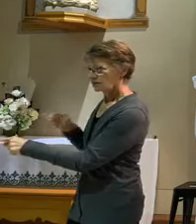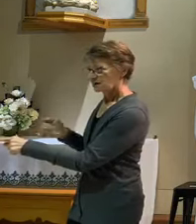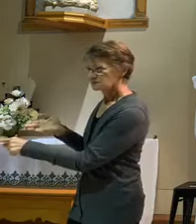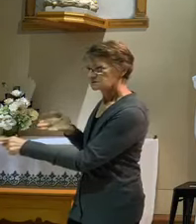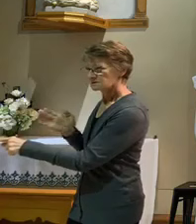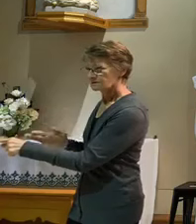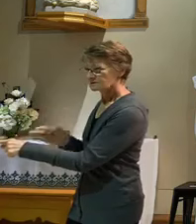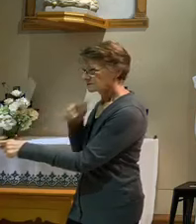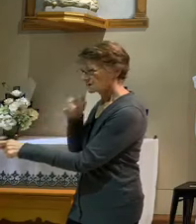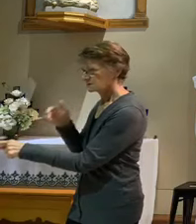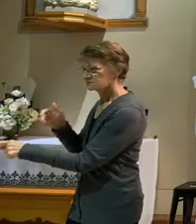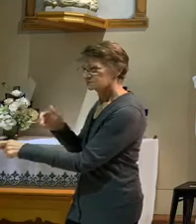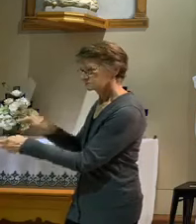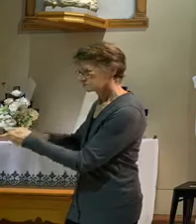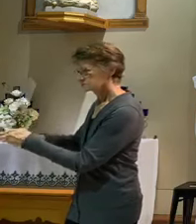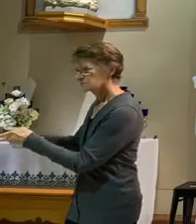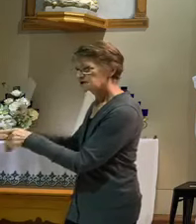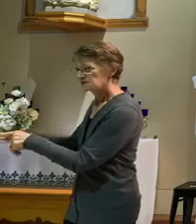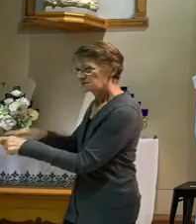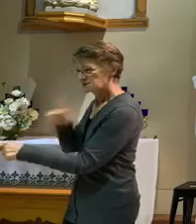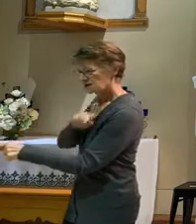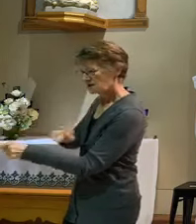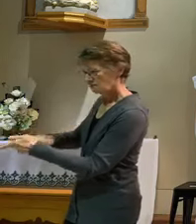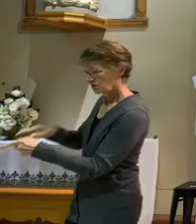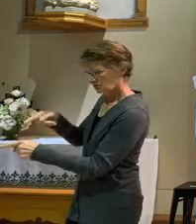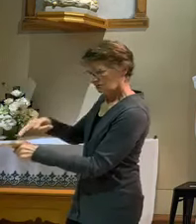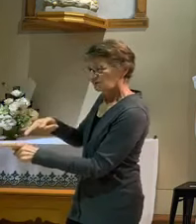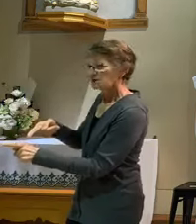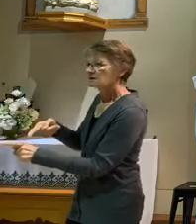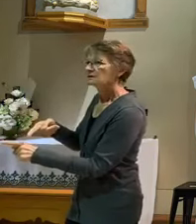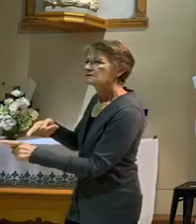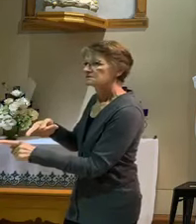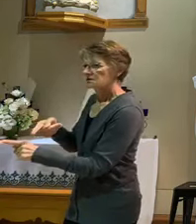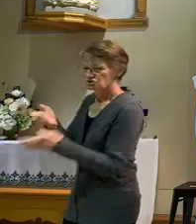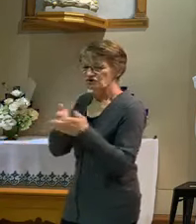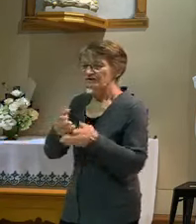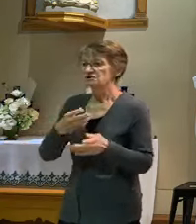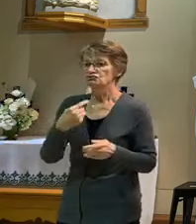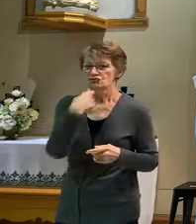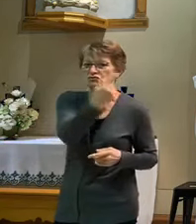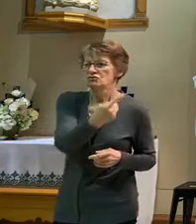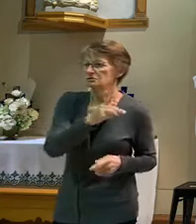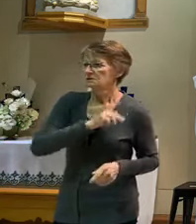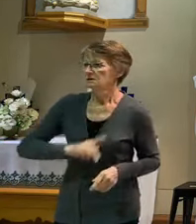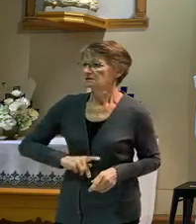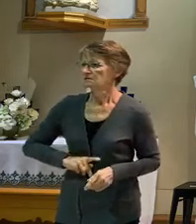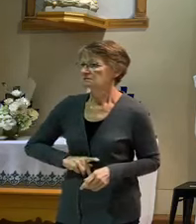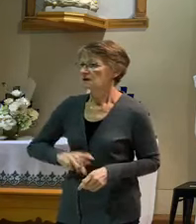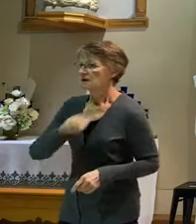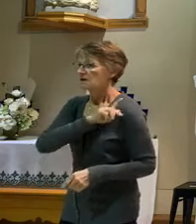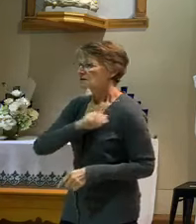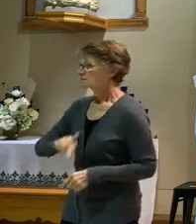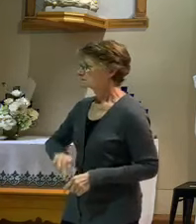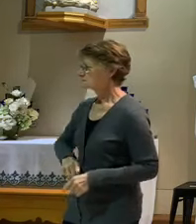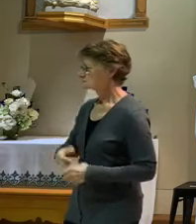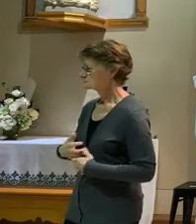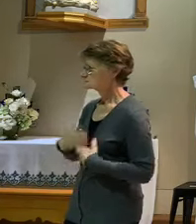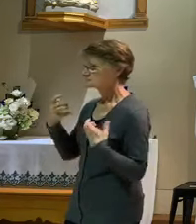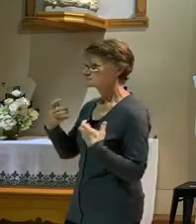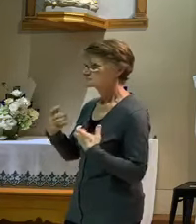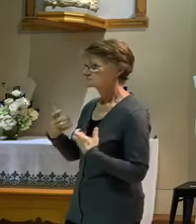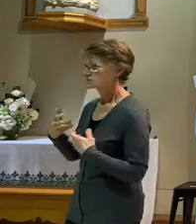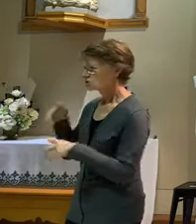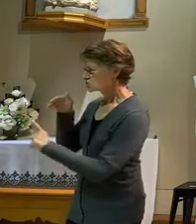went to their master and reported the whole affair. His master summoned him and said to